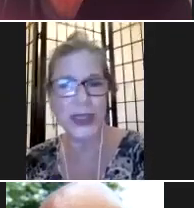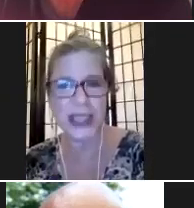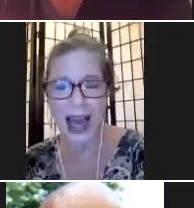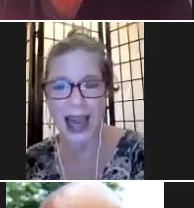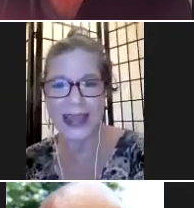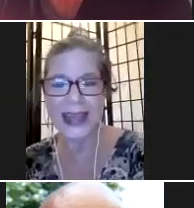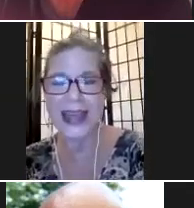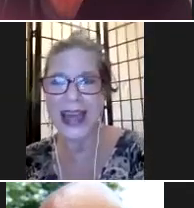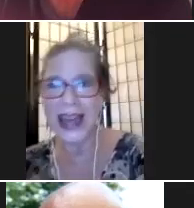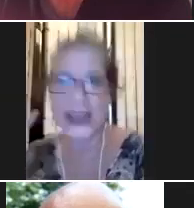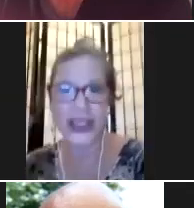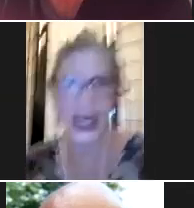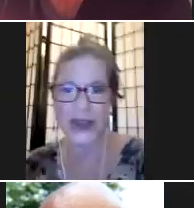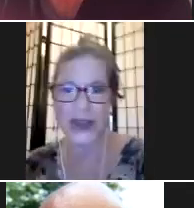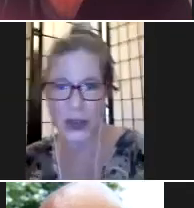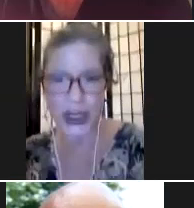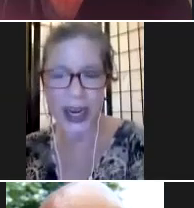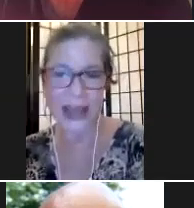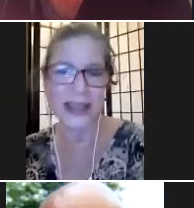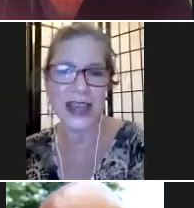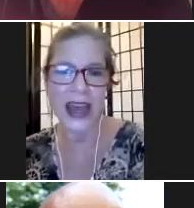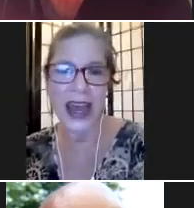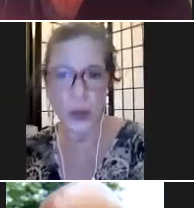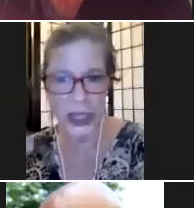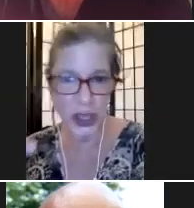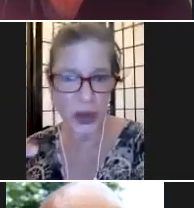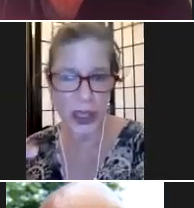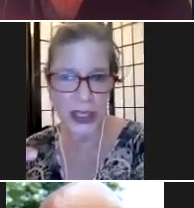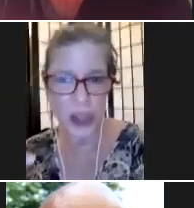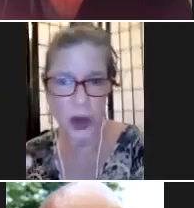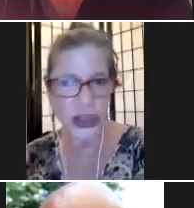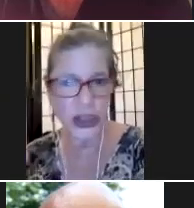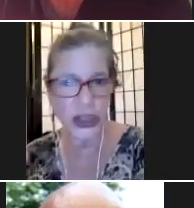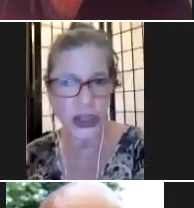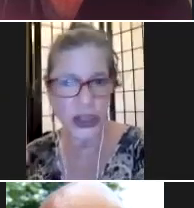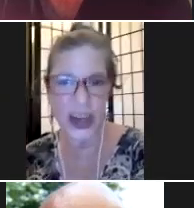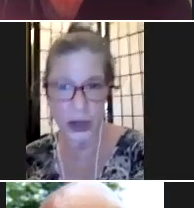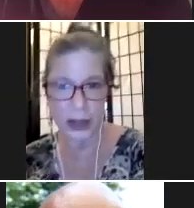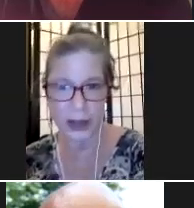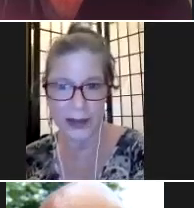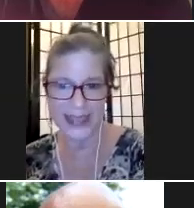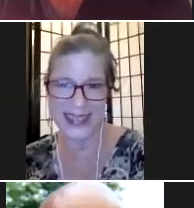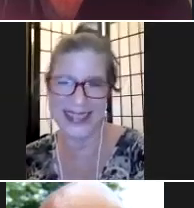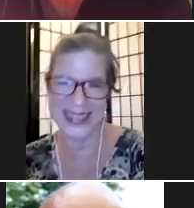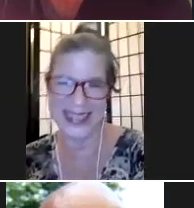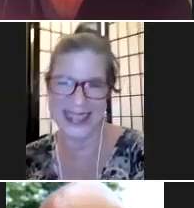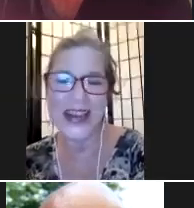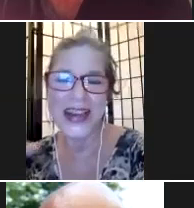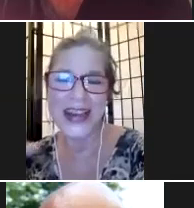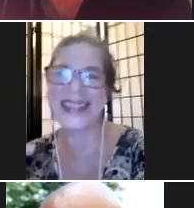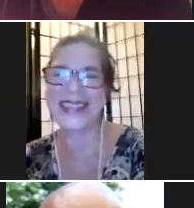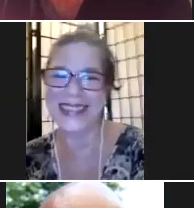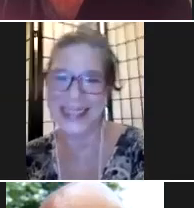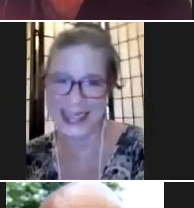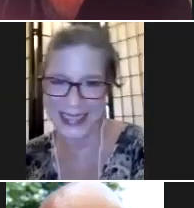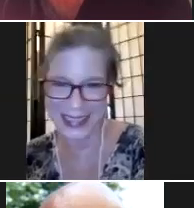would sign, and then she'd have to switch hands, and we jokingly told her she had a stutter.